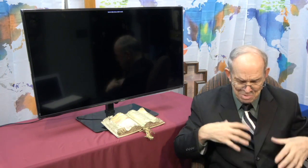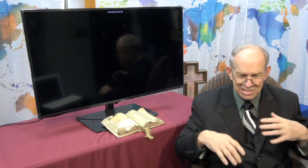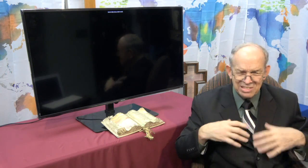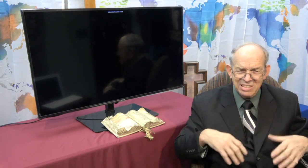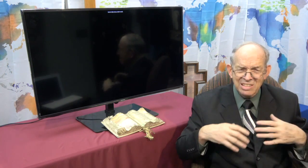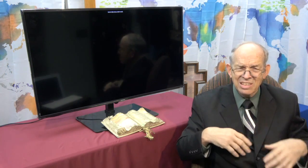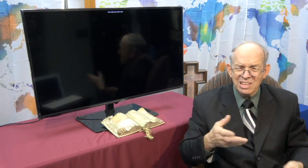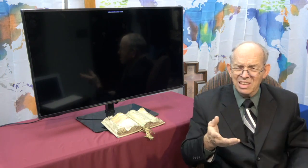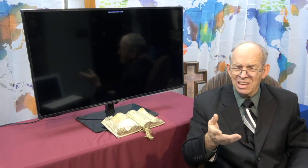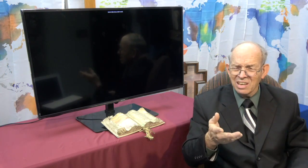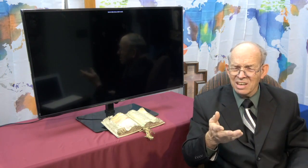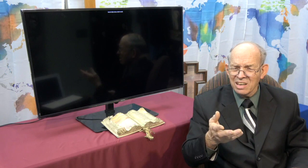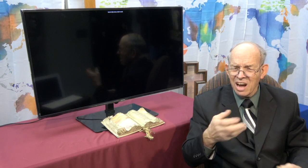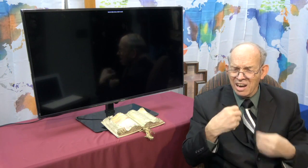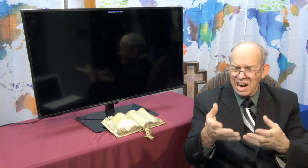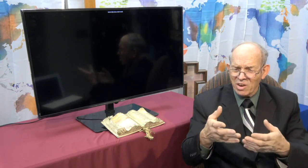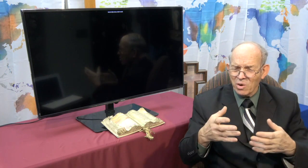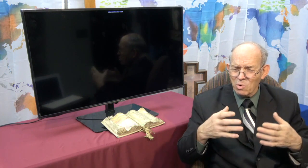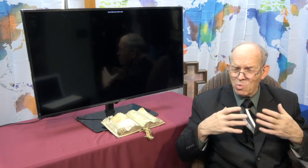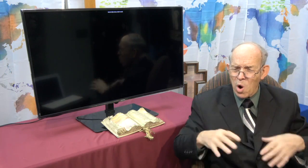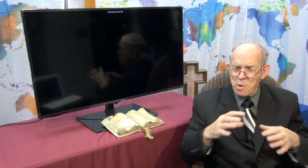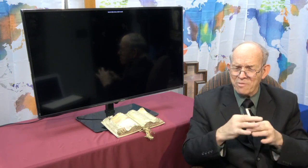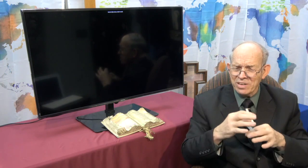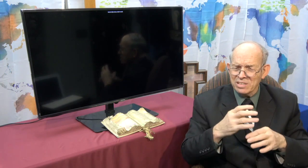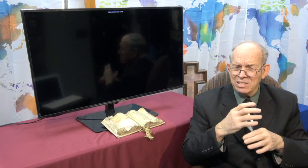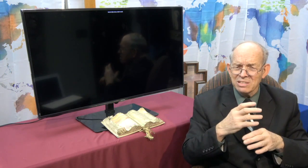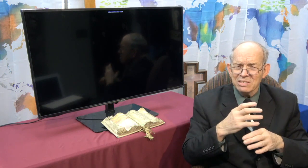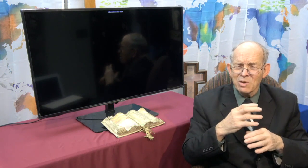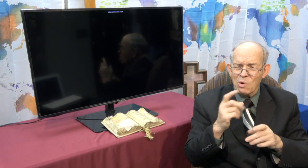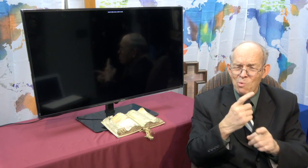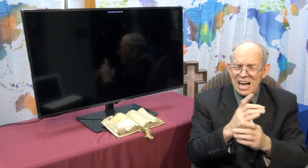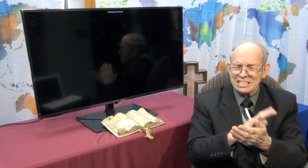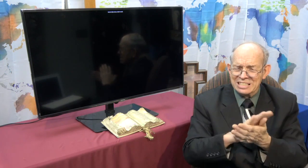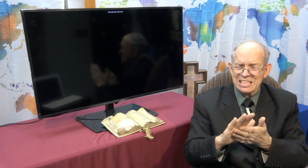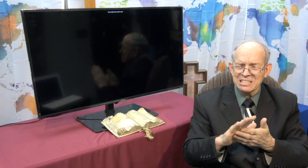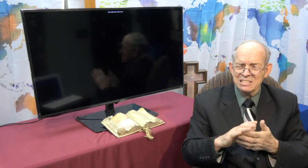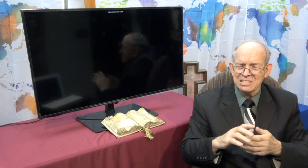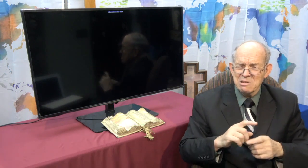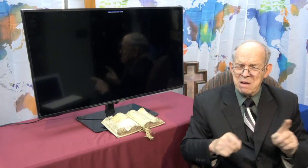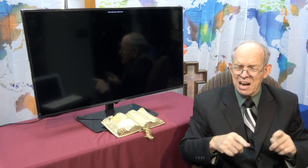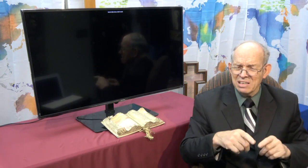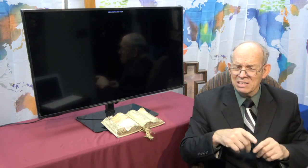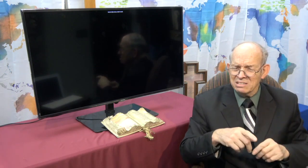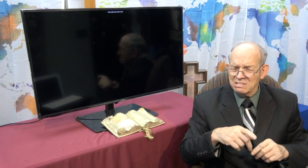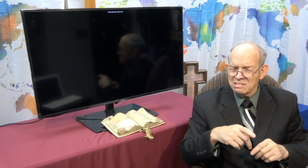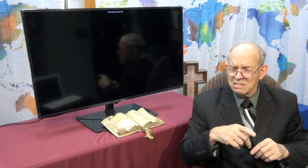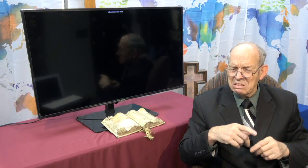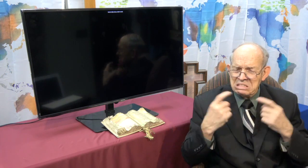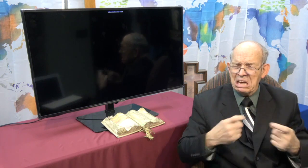Common. I gave you a robe of righteousness, but since